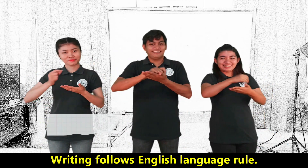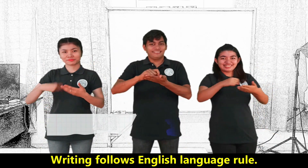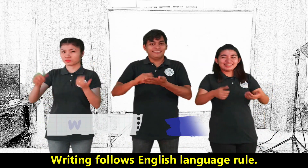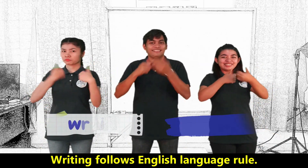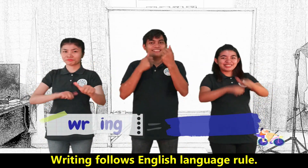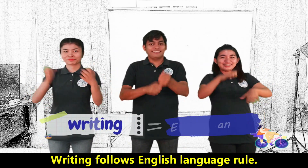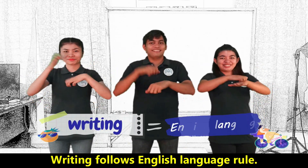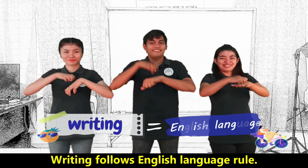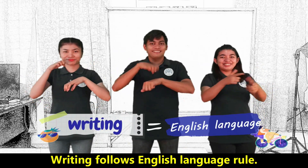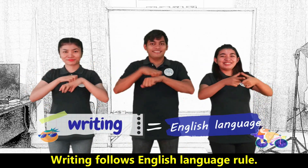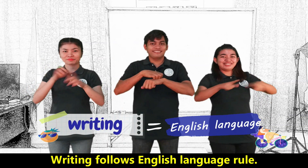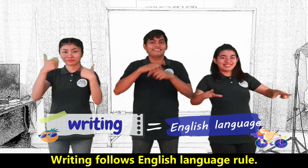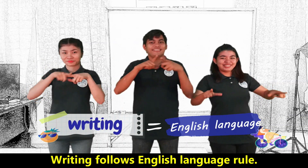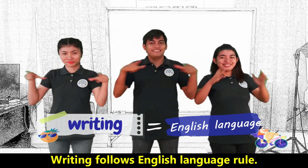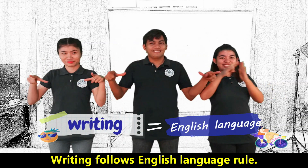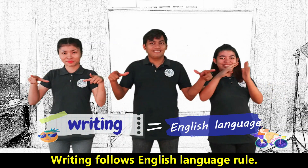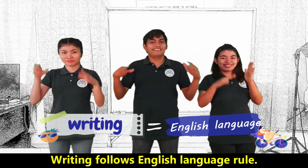Writing follows English language rule.